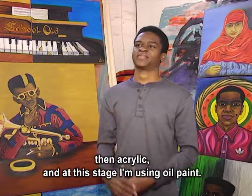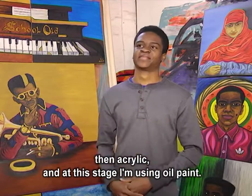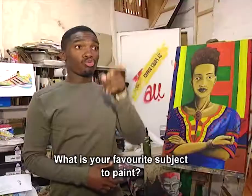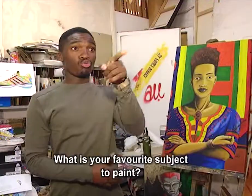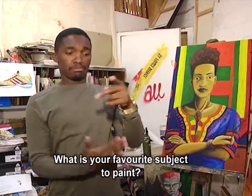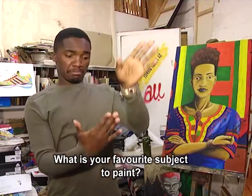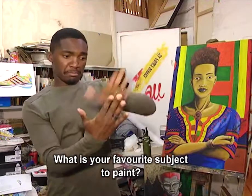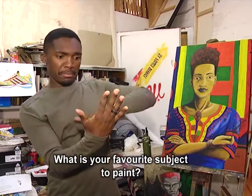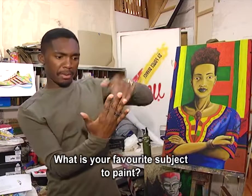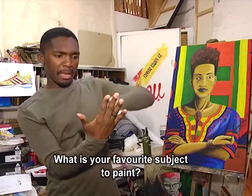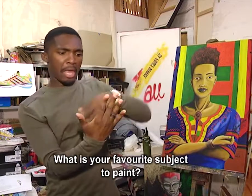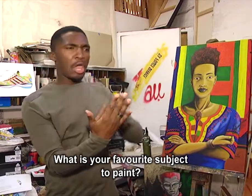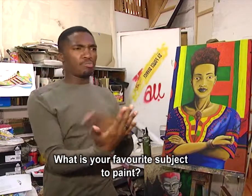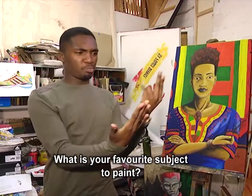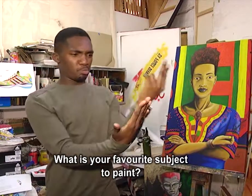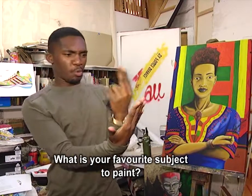What is your favourite subject to paint?